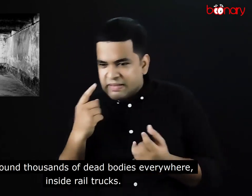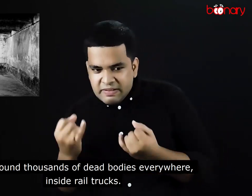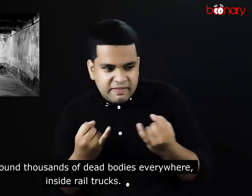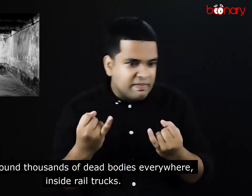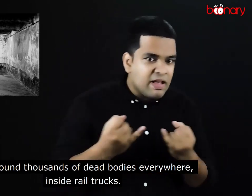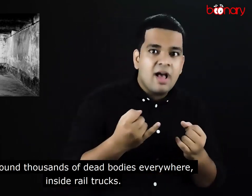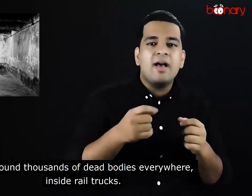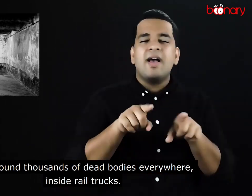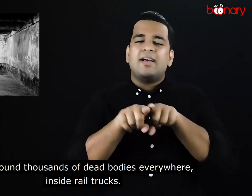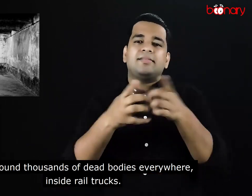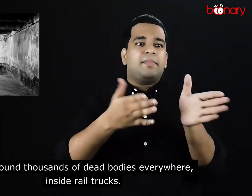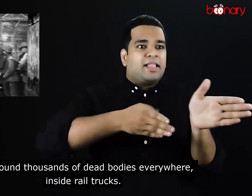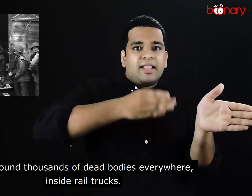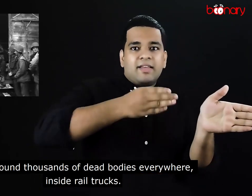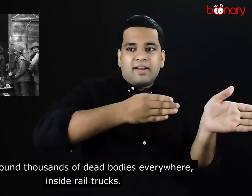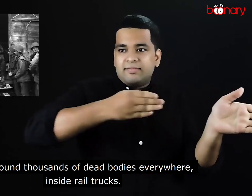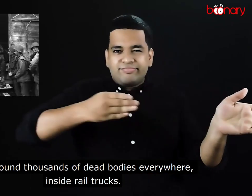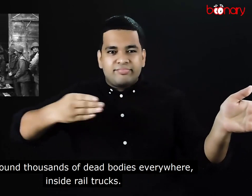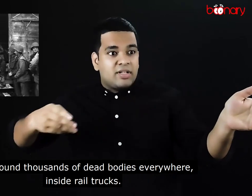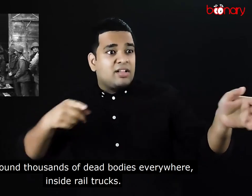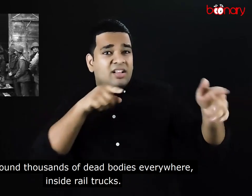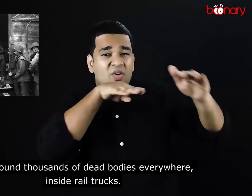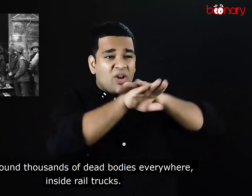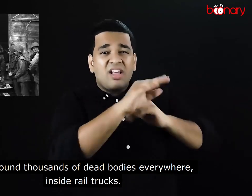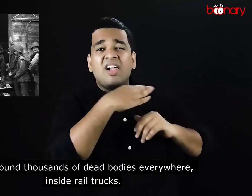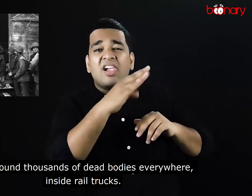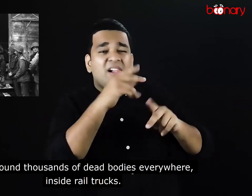bodies everywhere, inside rail trucks.